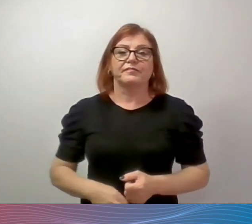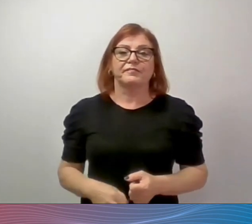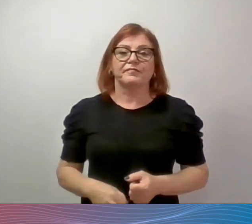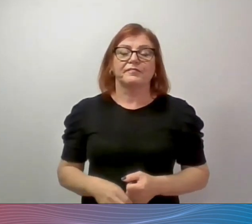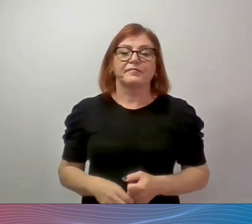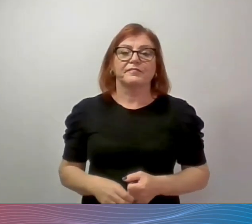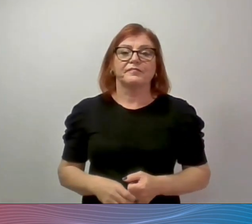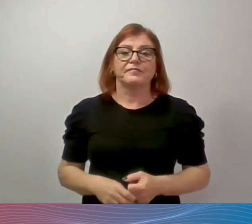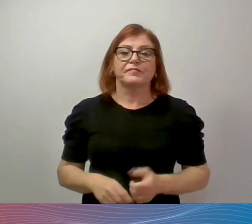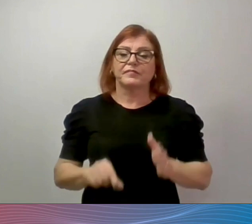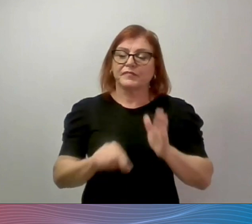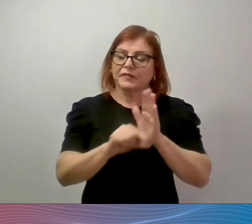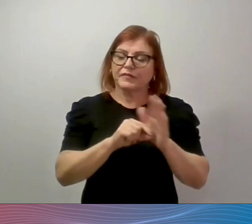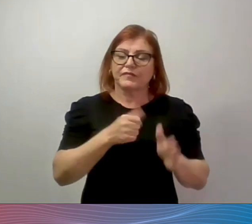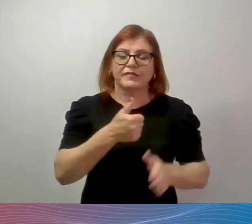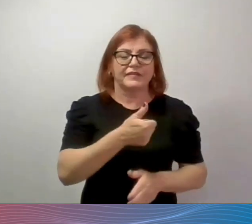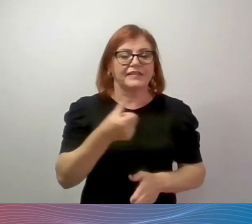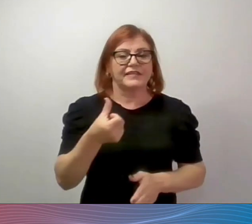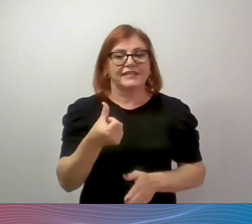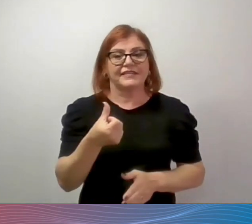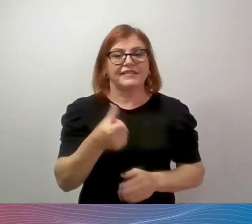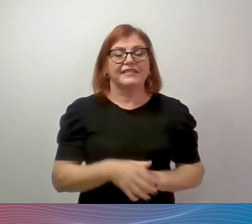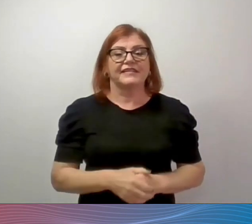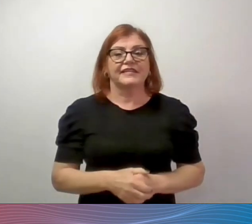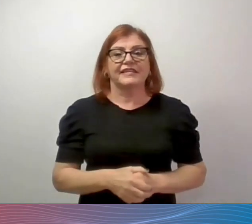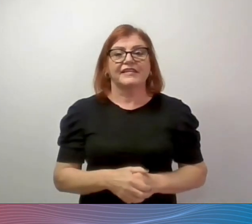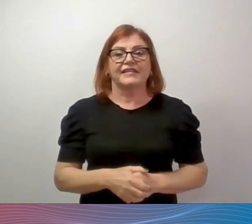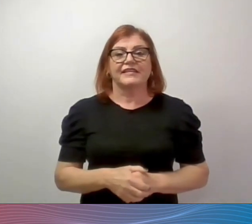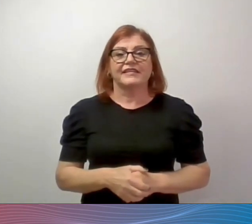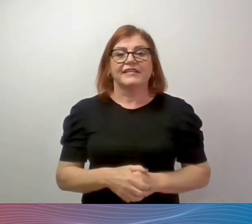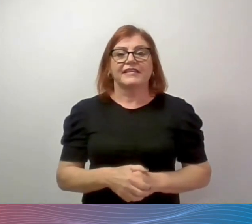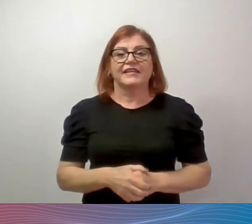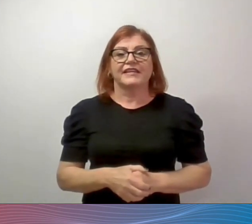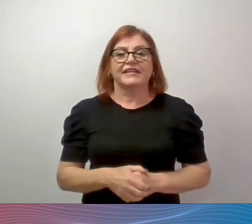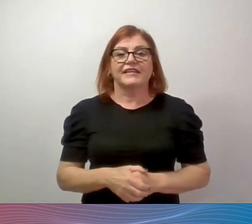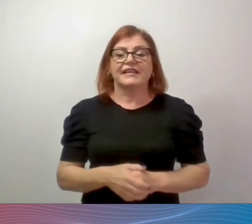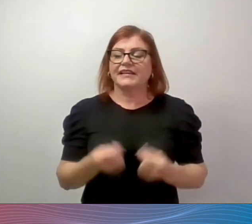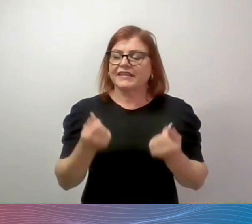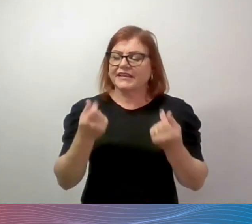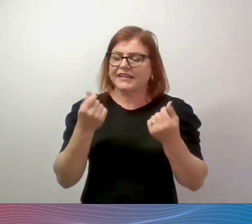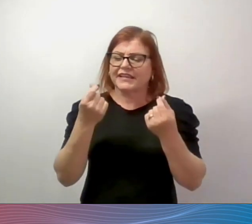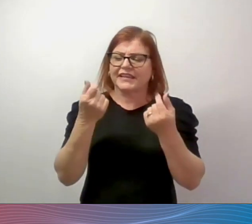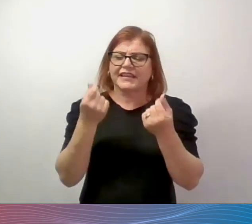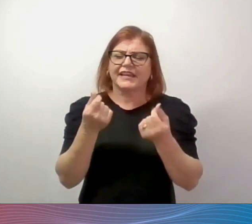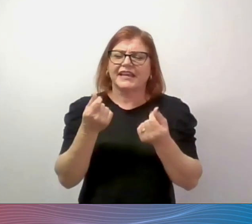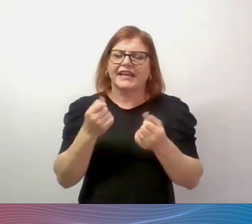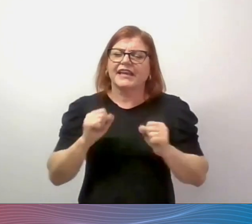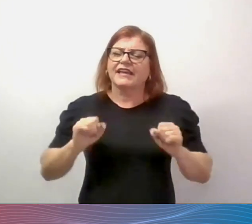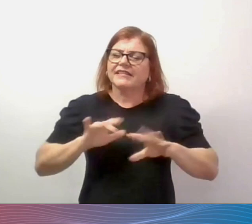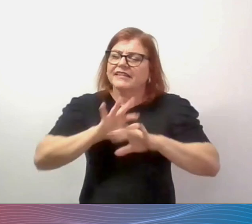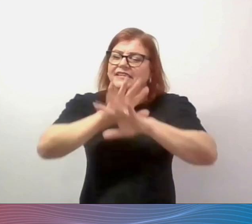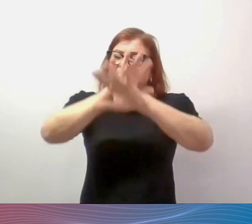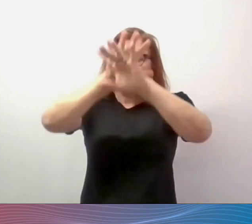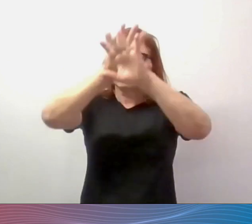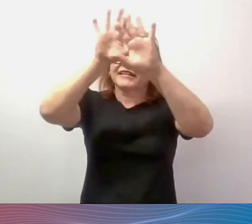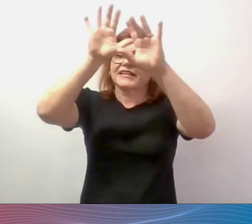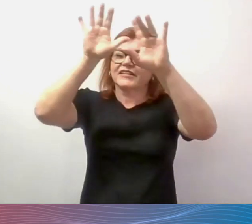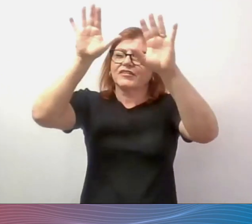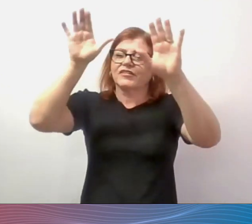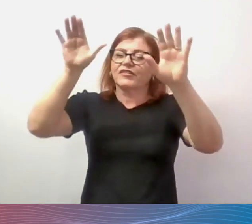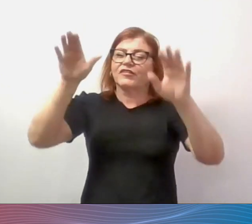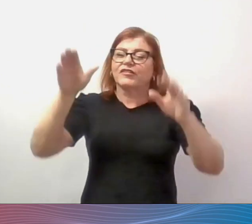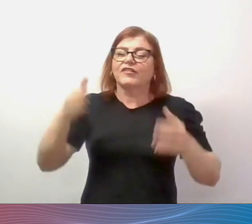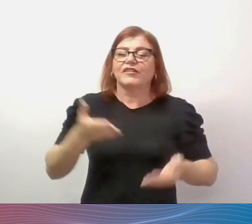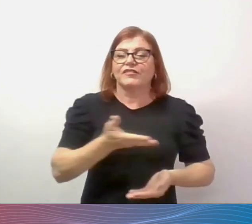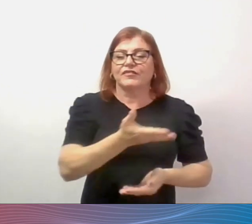no versículo 16, para que segundo a riqueza da sua glória vos conceda que sejais fortalecidos com